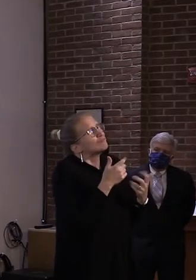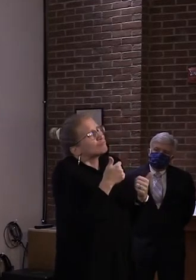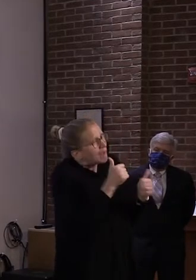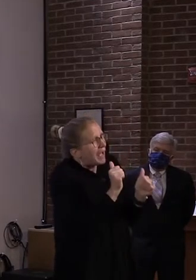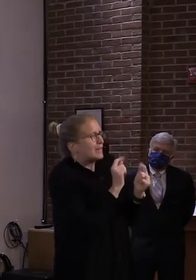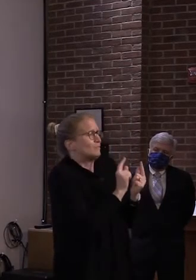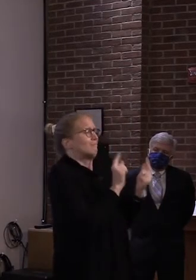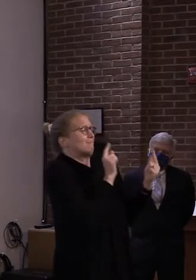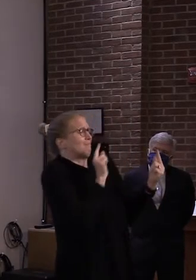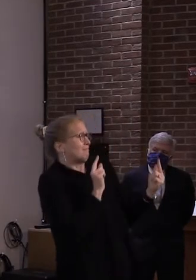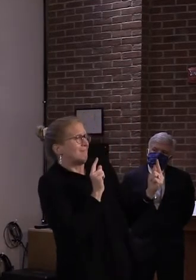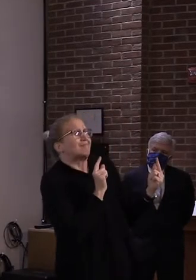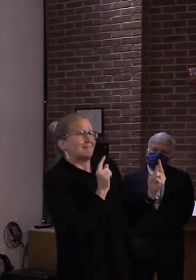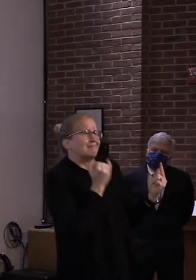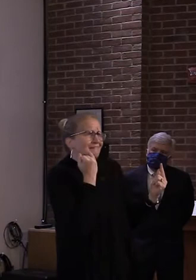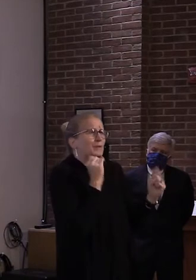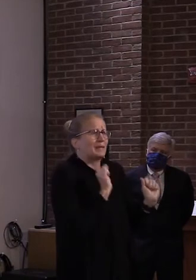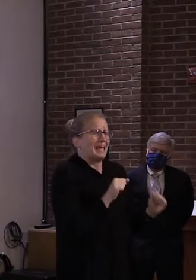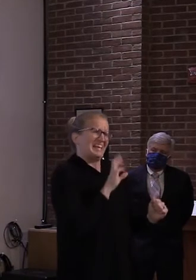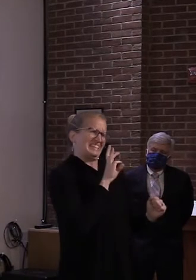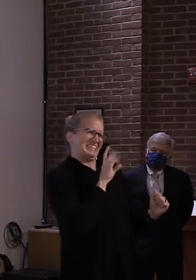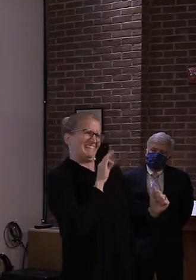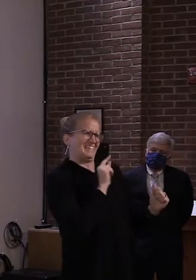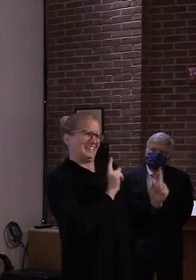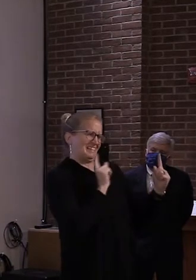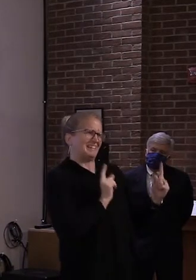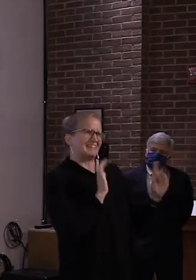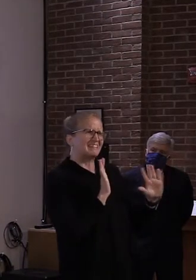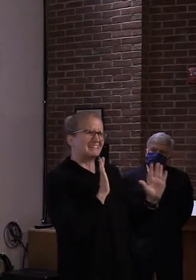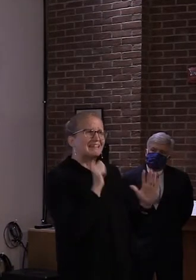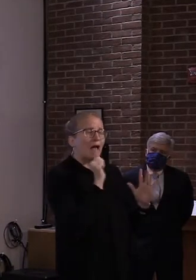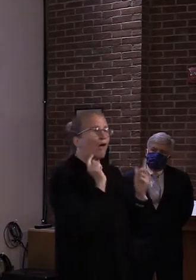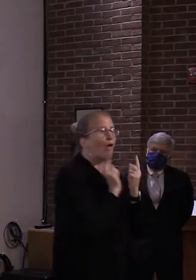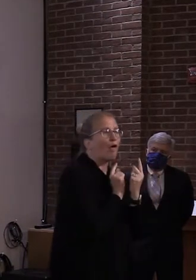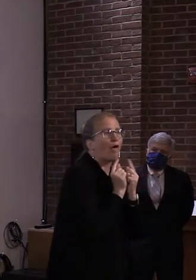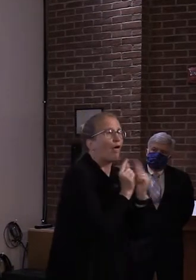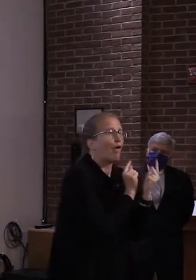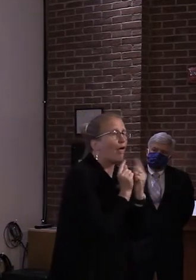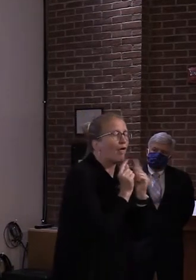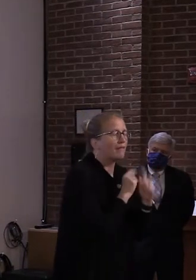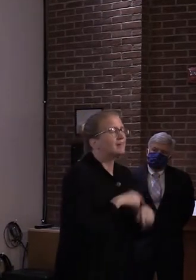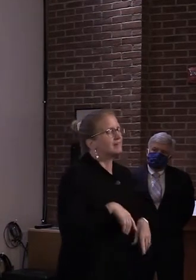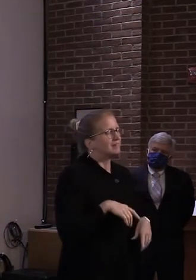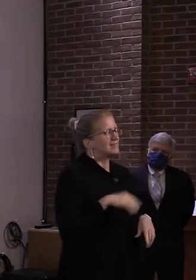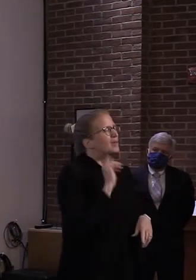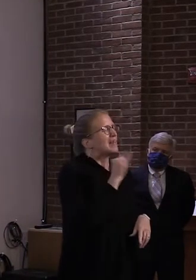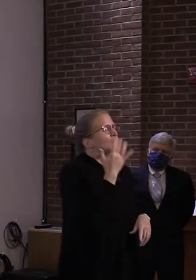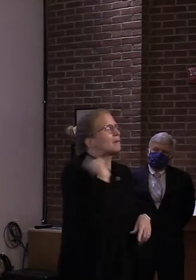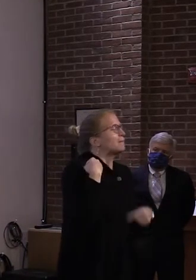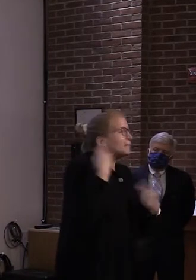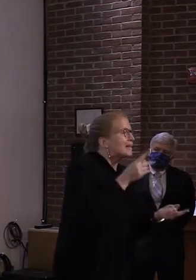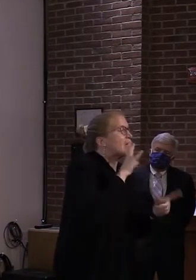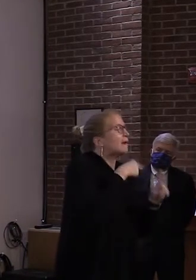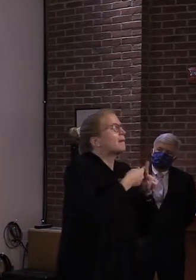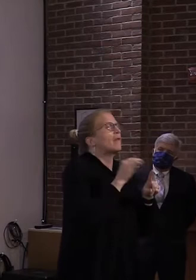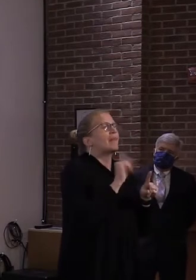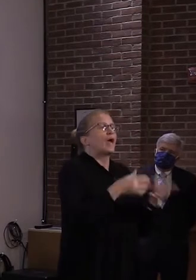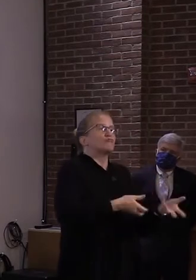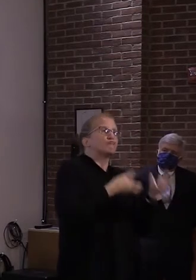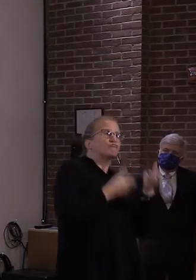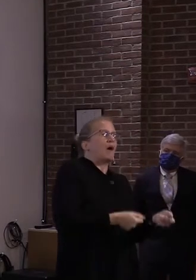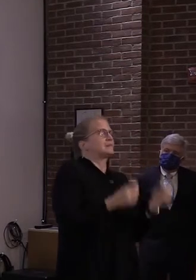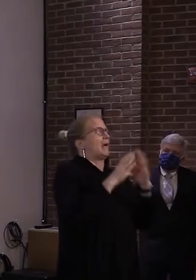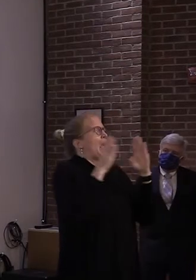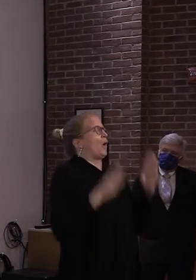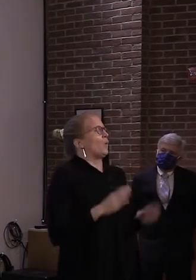in that contact. And that's where we have this whole concept of trusted households. So there may be households you will